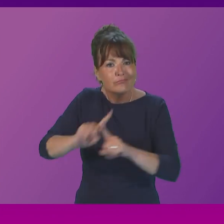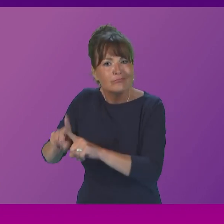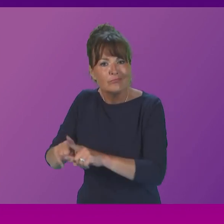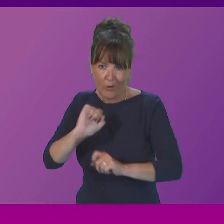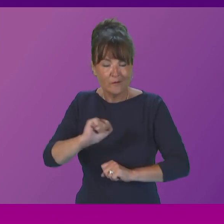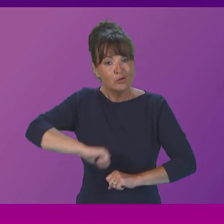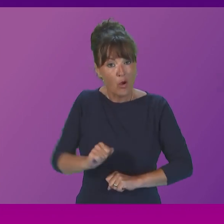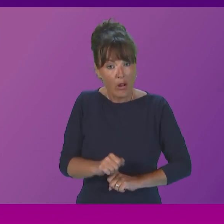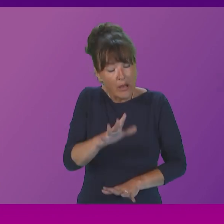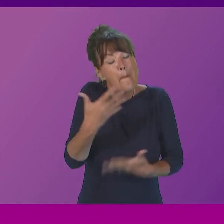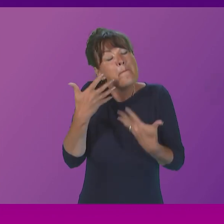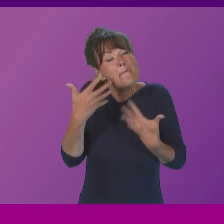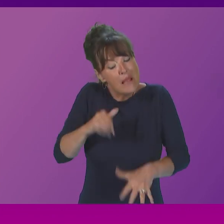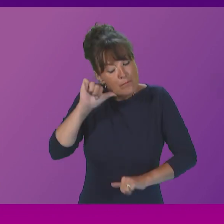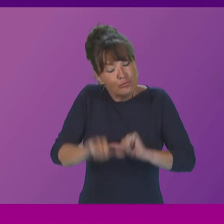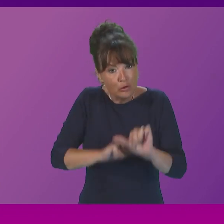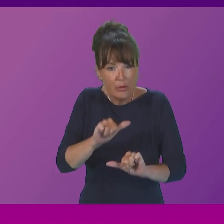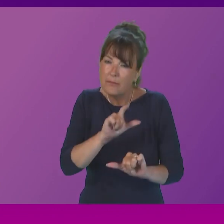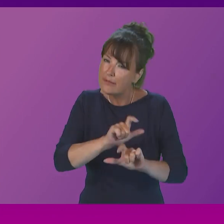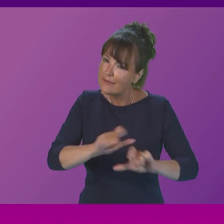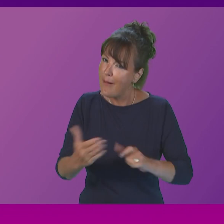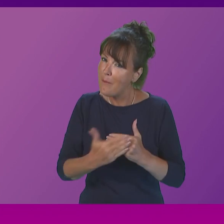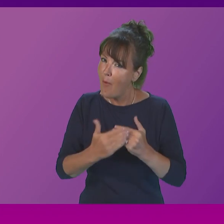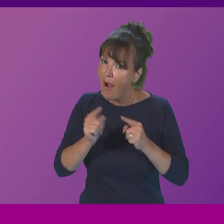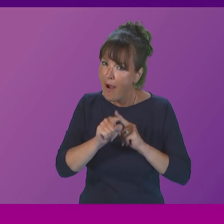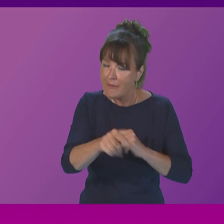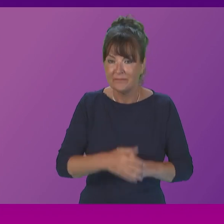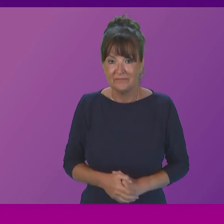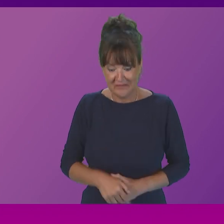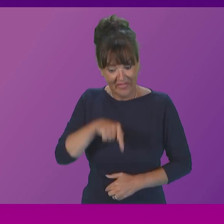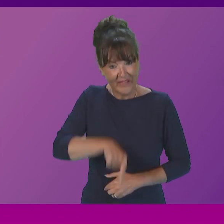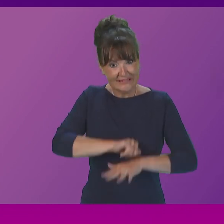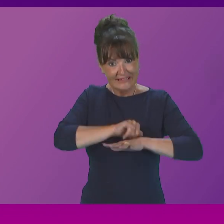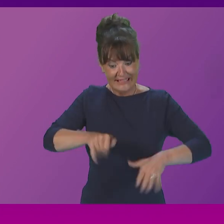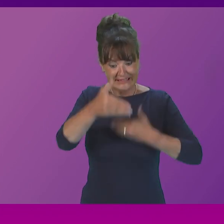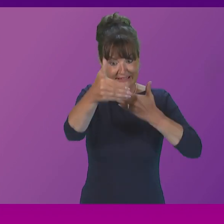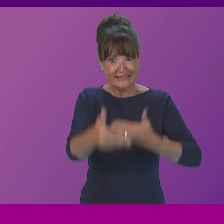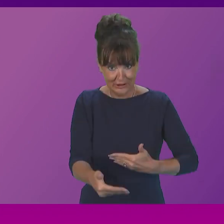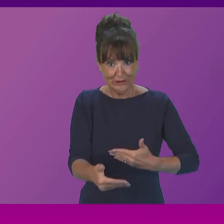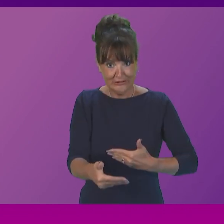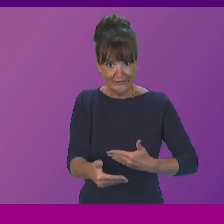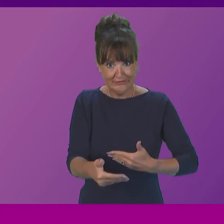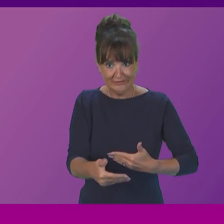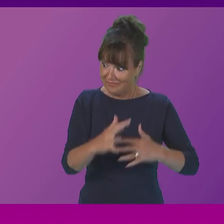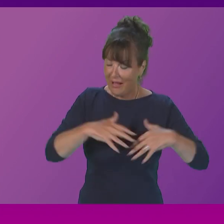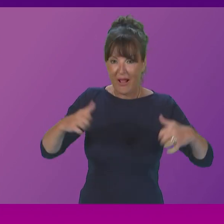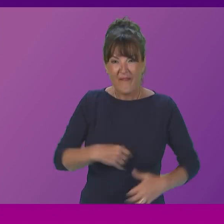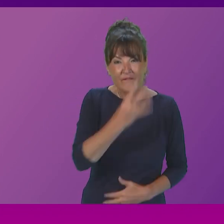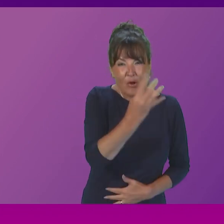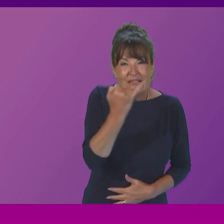done. In this sixth session of the Scottish Parliament, 46% of our MSPs are